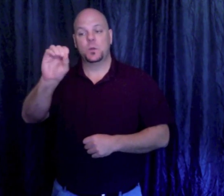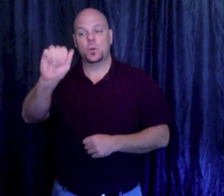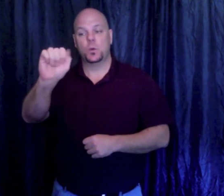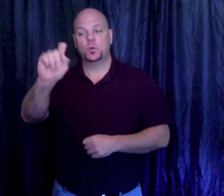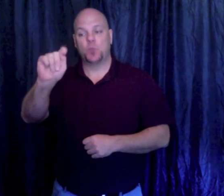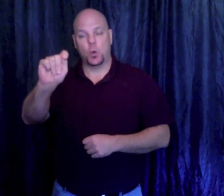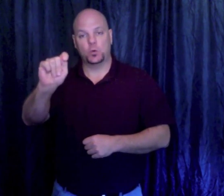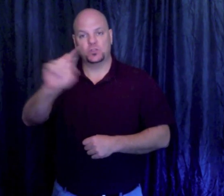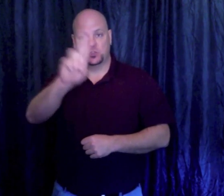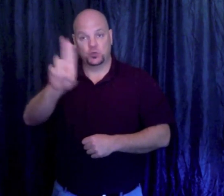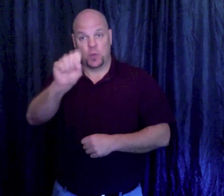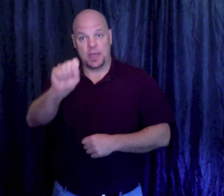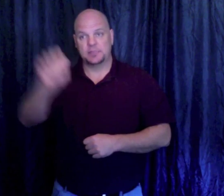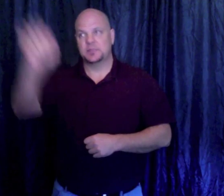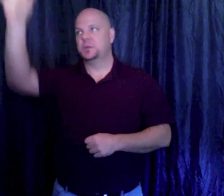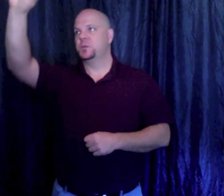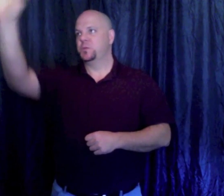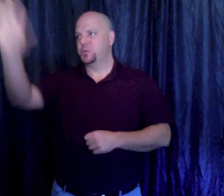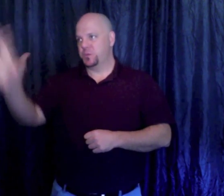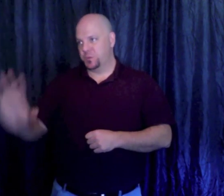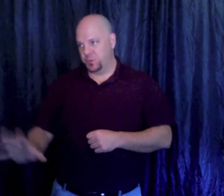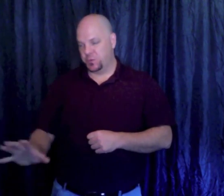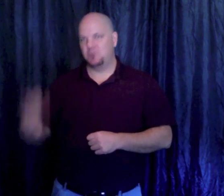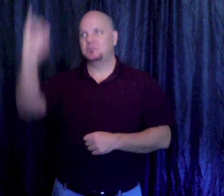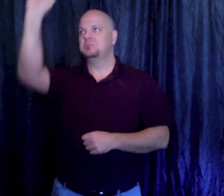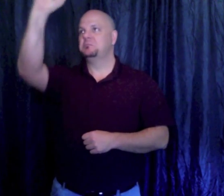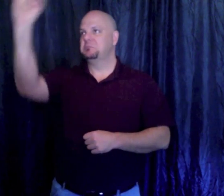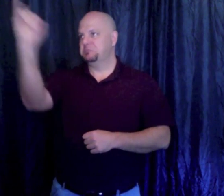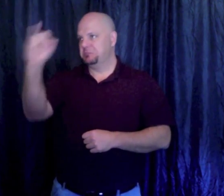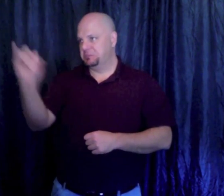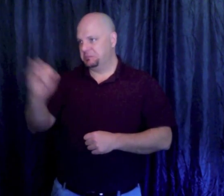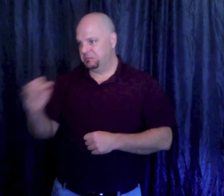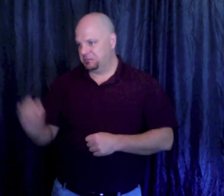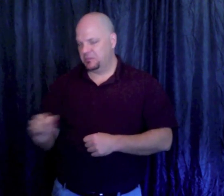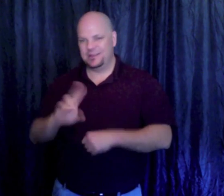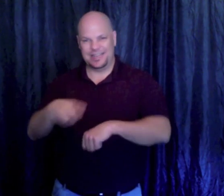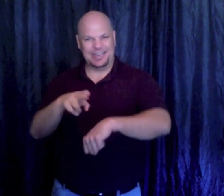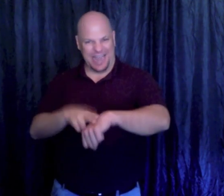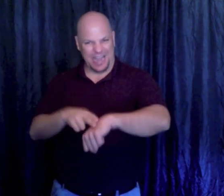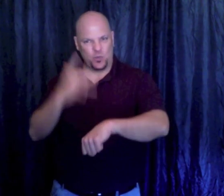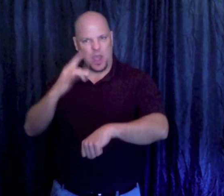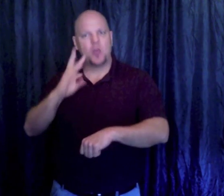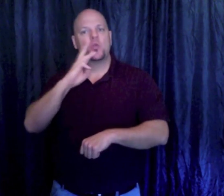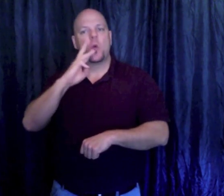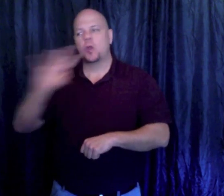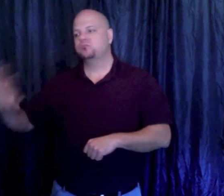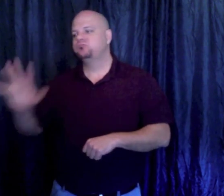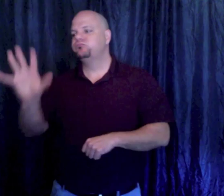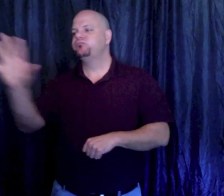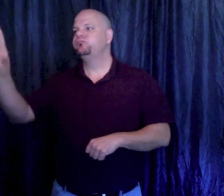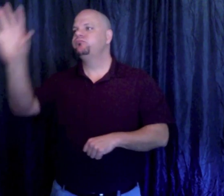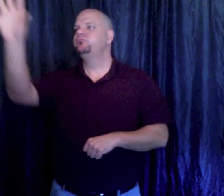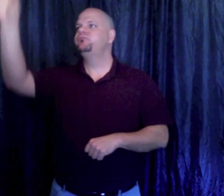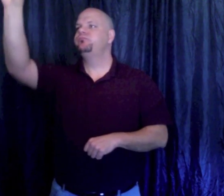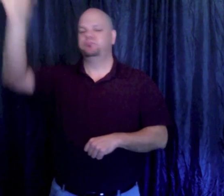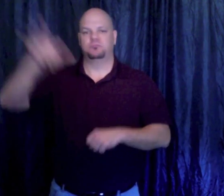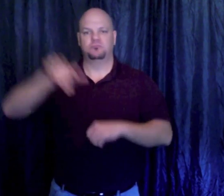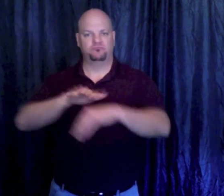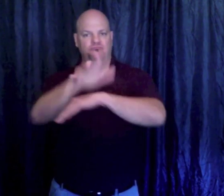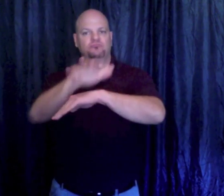way because of the way the coastline was set. So that has a natural order to it. The further